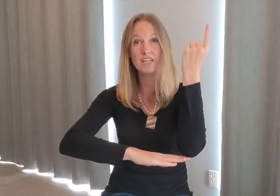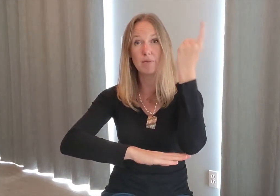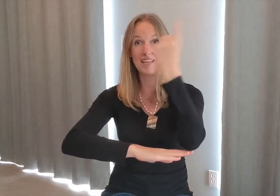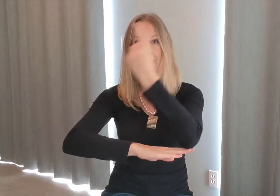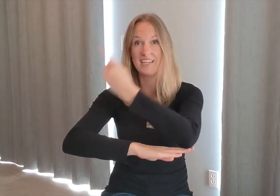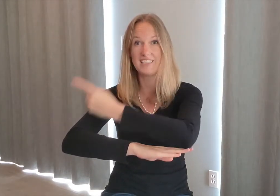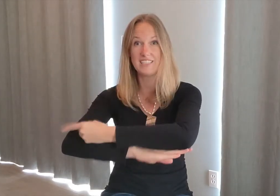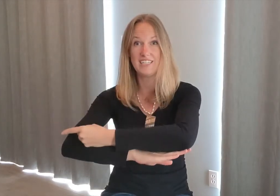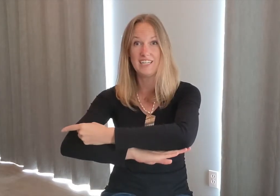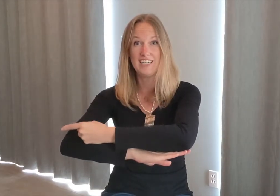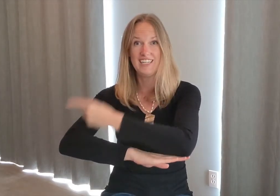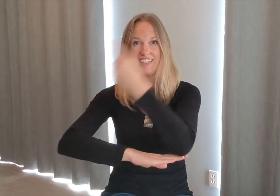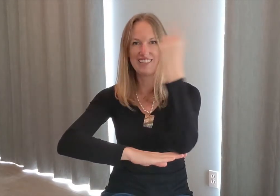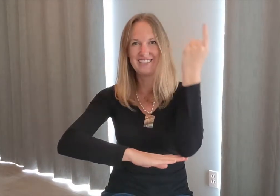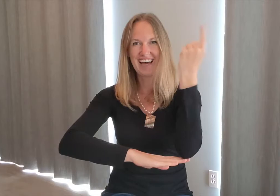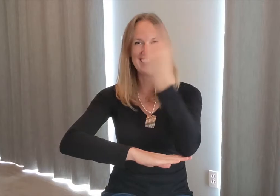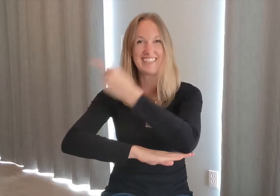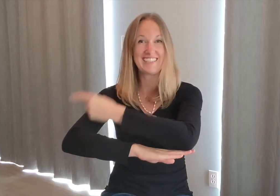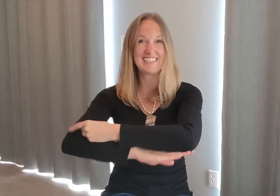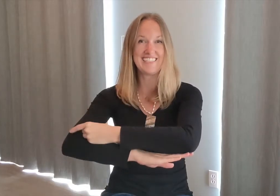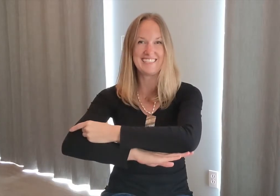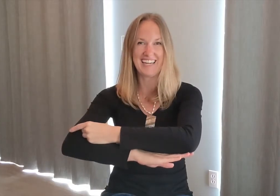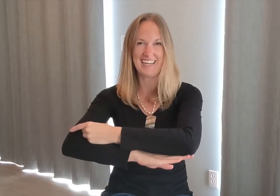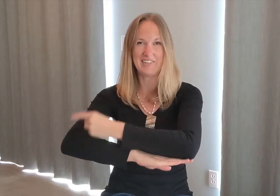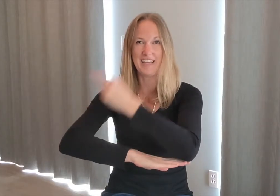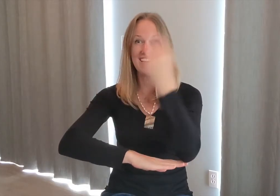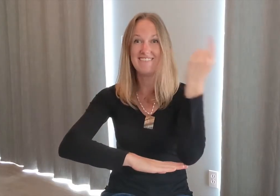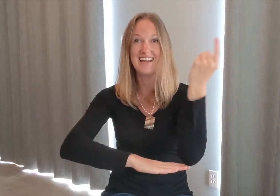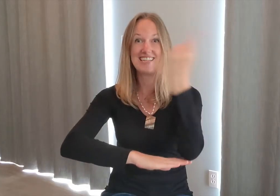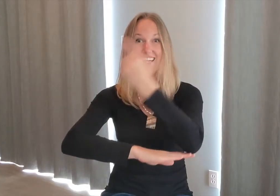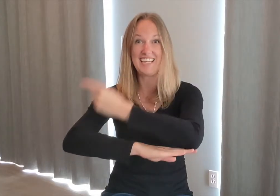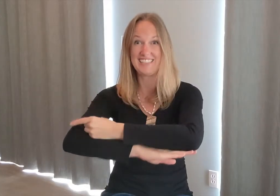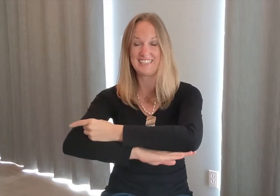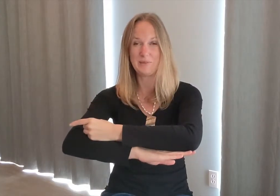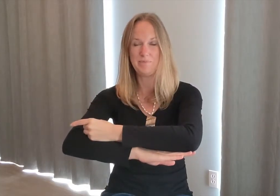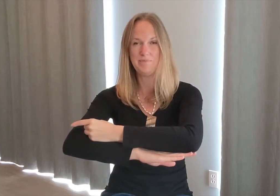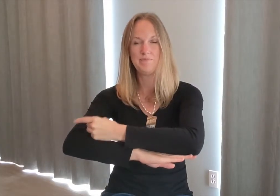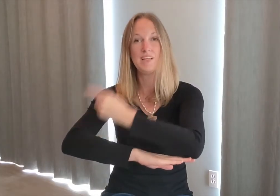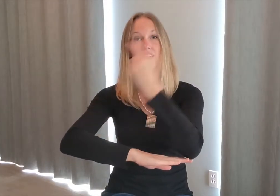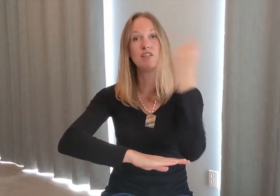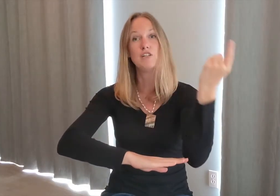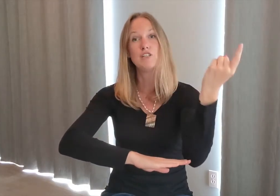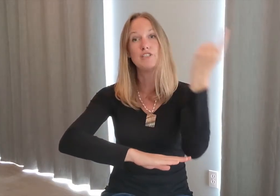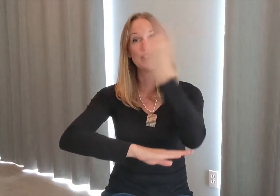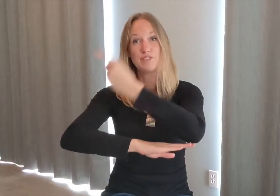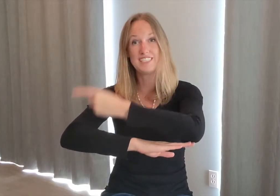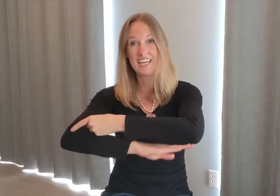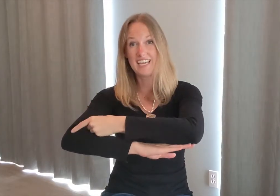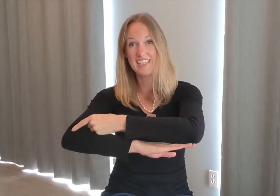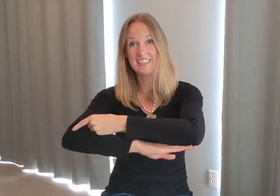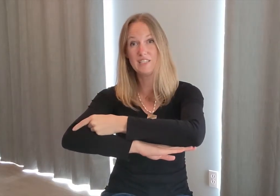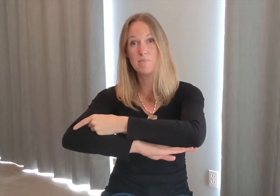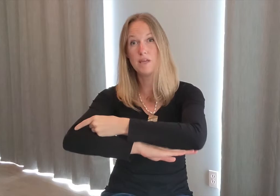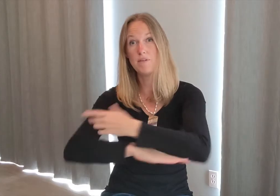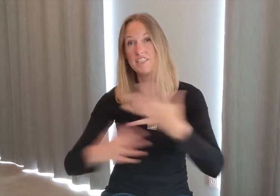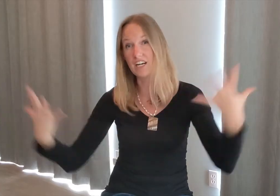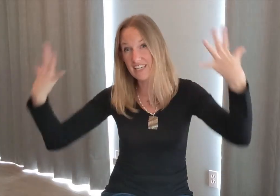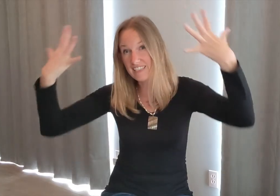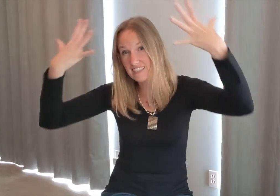dominant hand, you're going to do that. It's like the sun setting, okay? Days. So days may be darkest. So